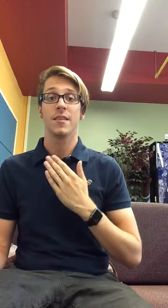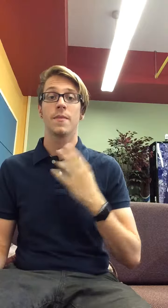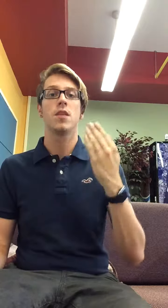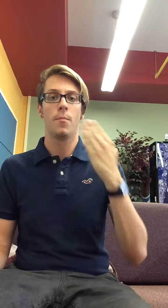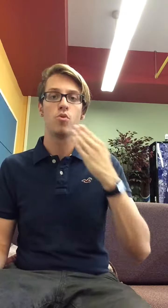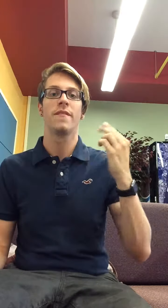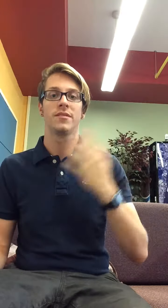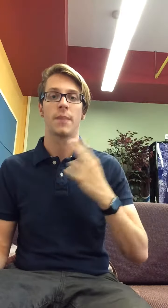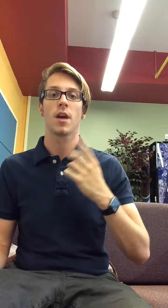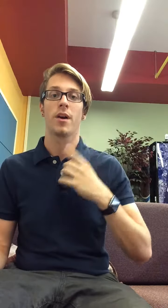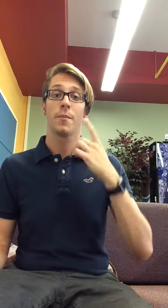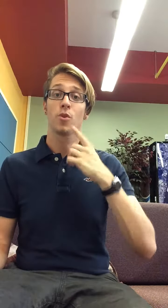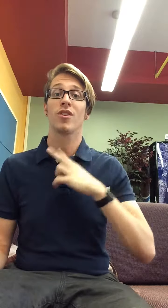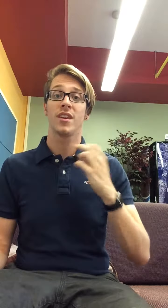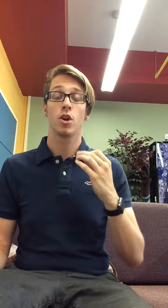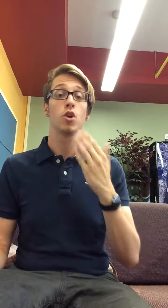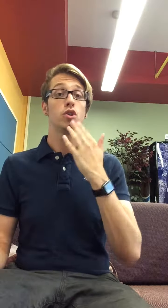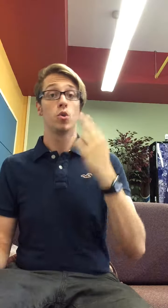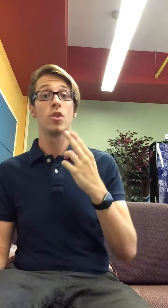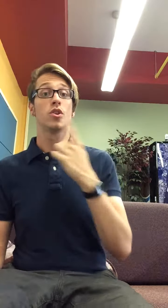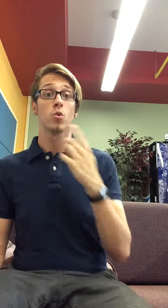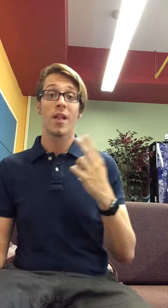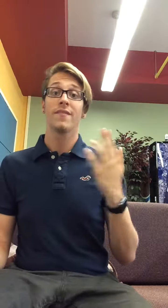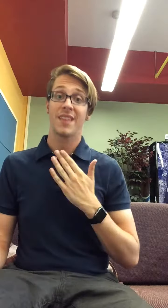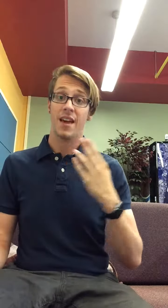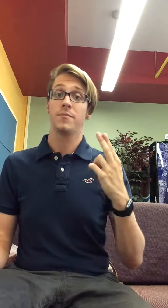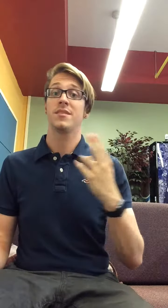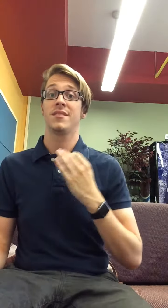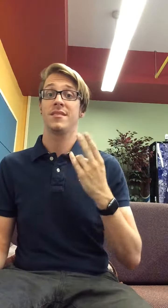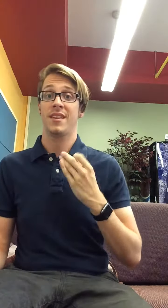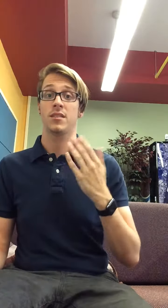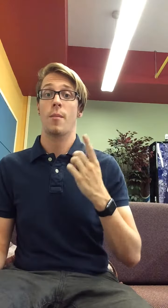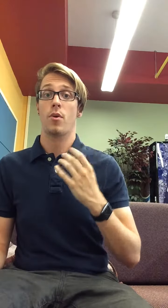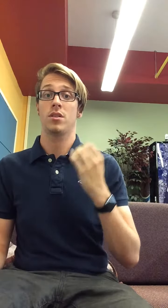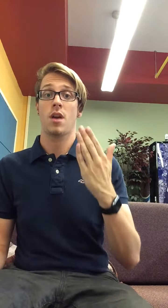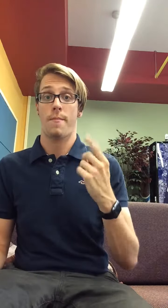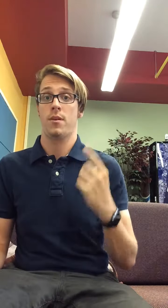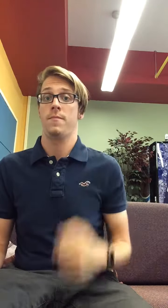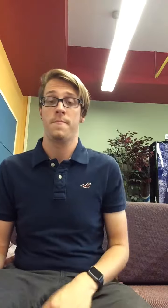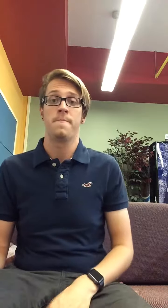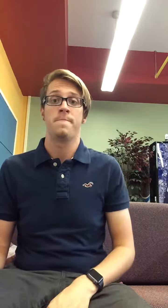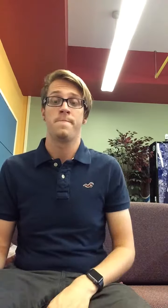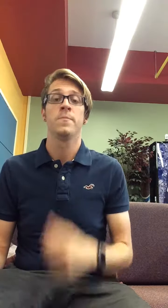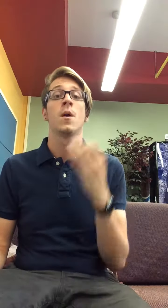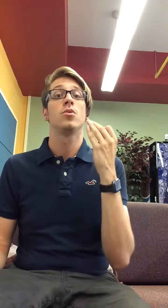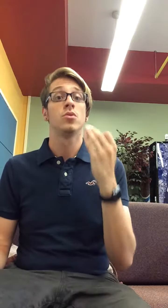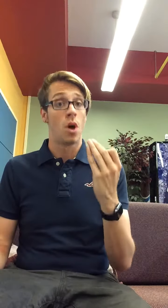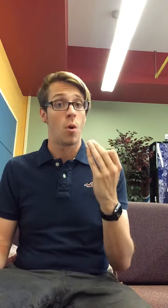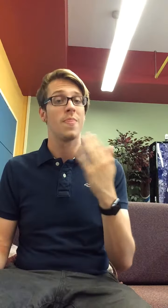year, to the 12 times 6 up here on the top. All right, so that's the formula to go with